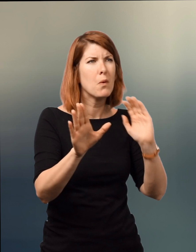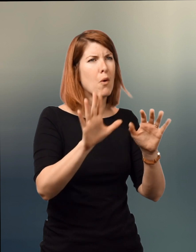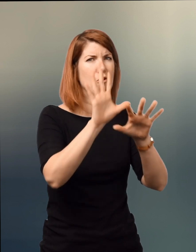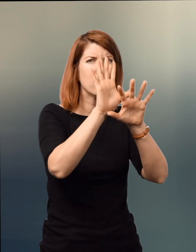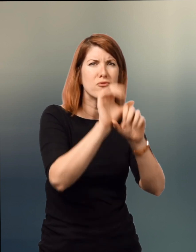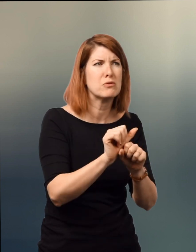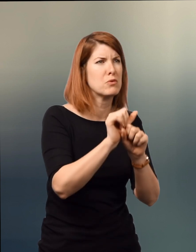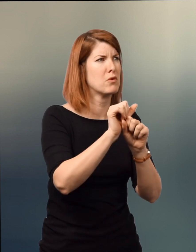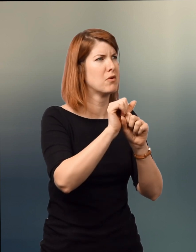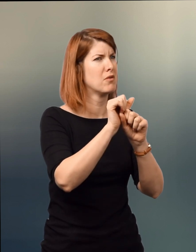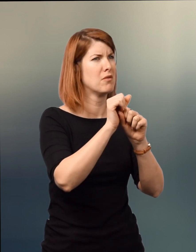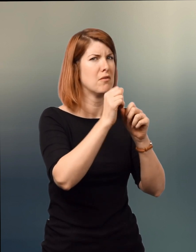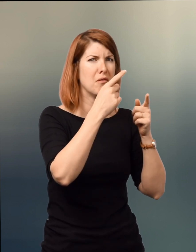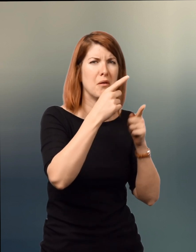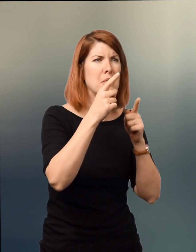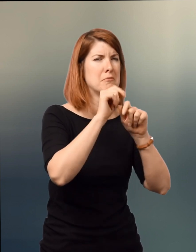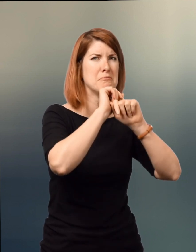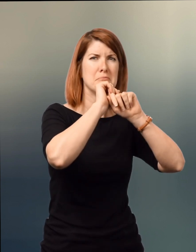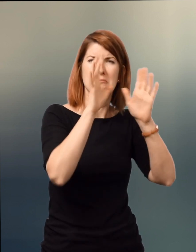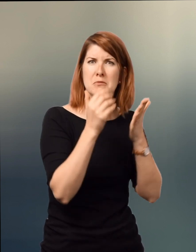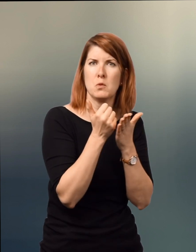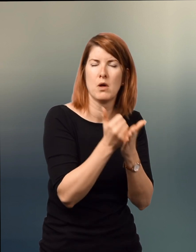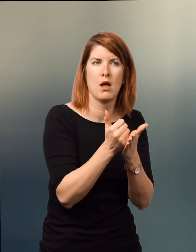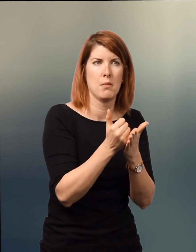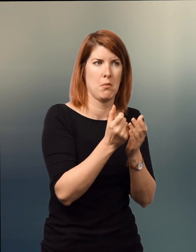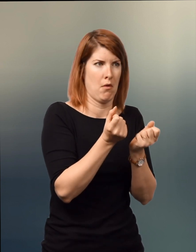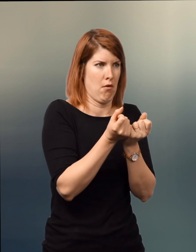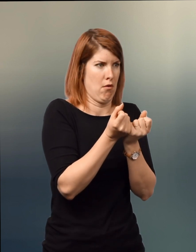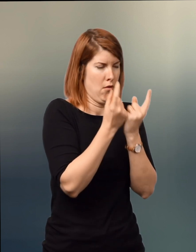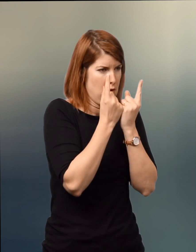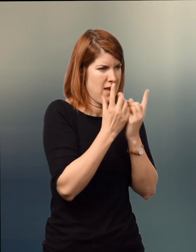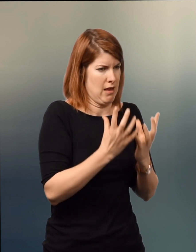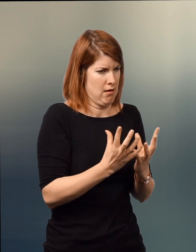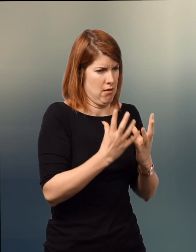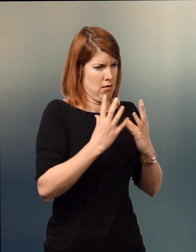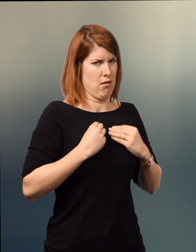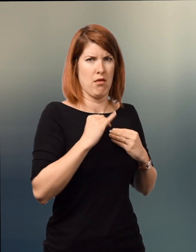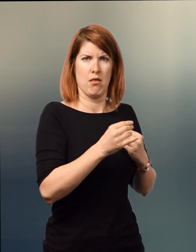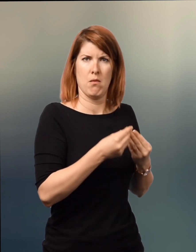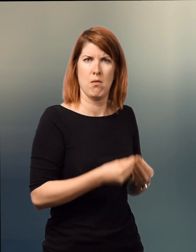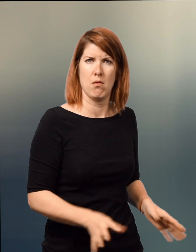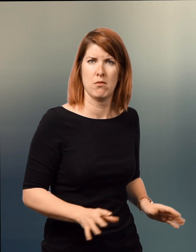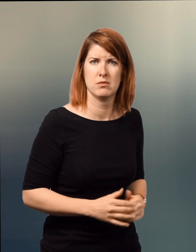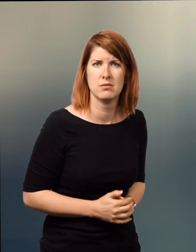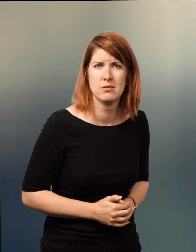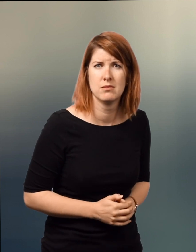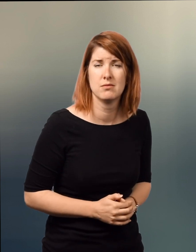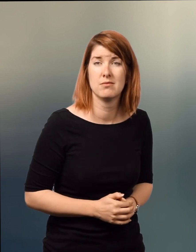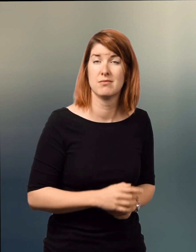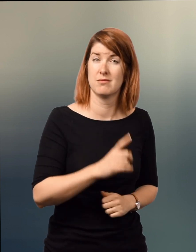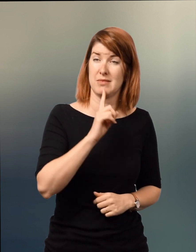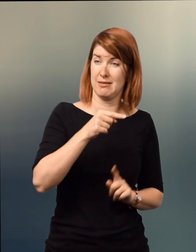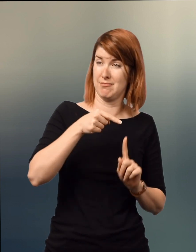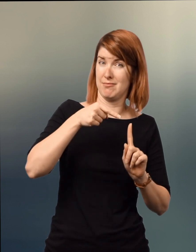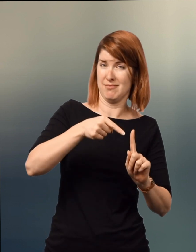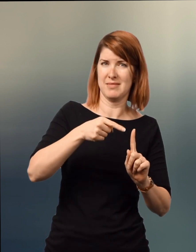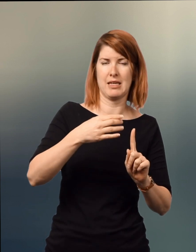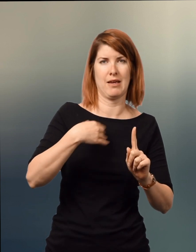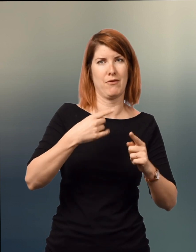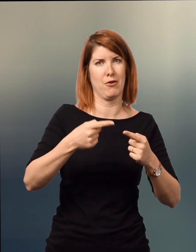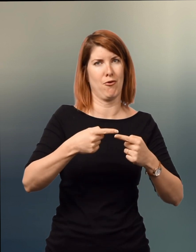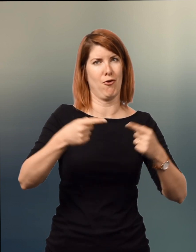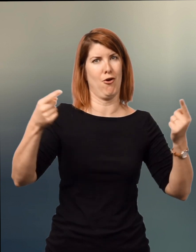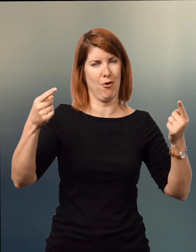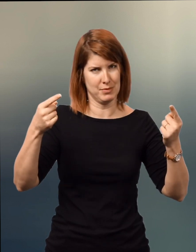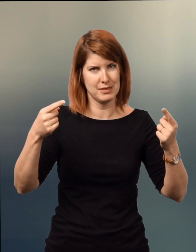practices that aid them in identifying and processing the massive loss that they've experienced. In fact, they're often faced